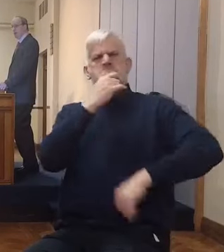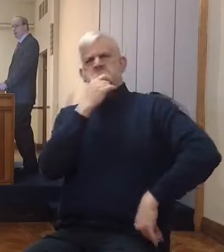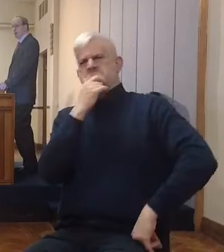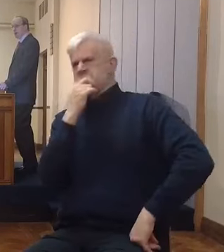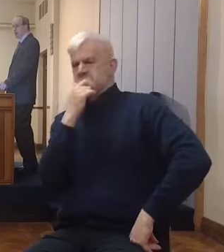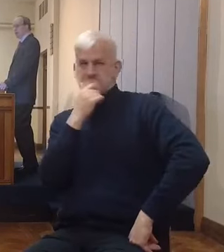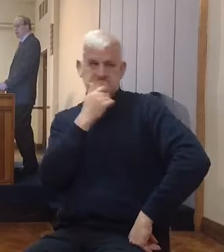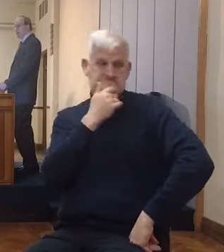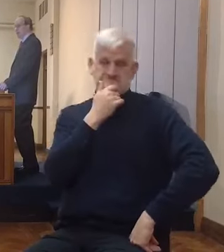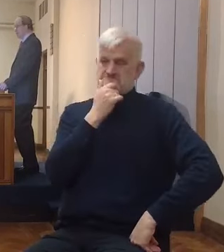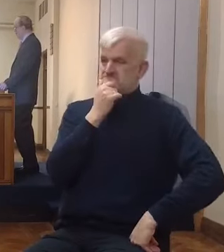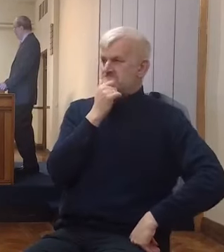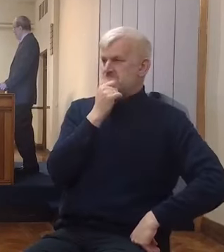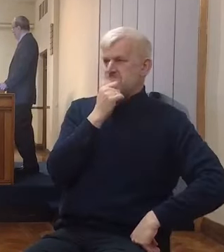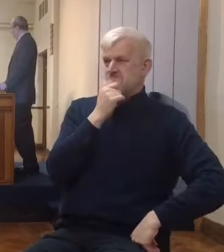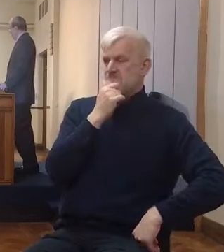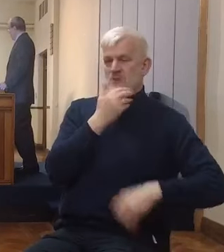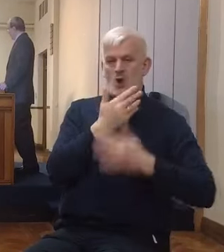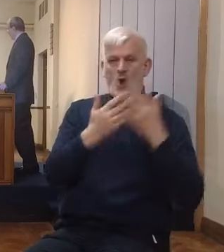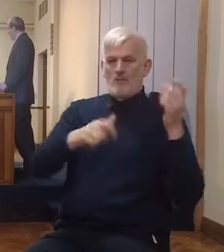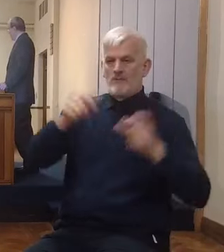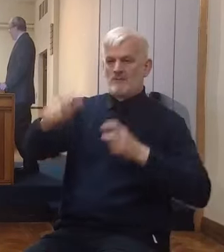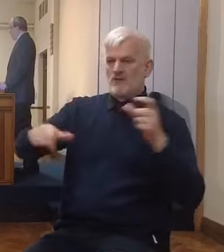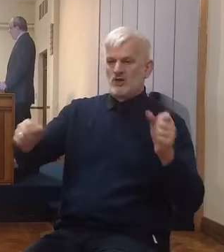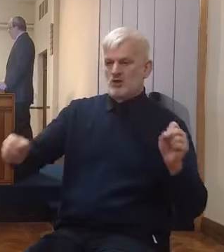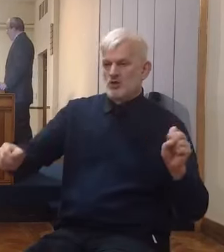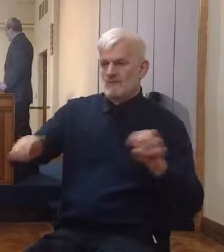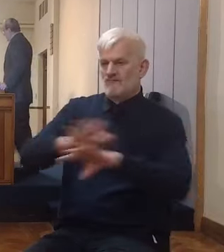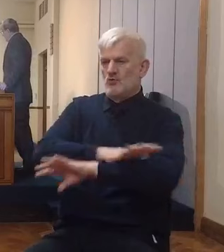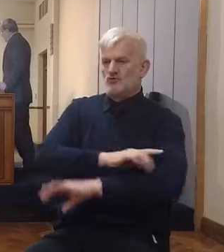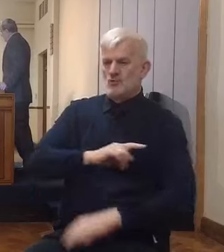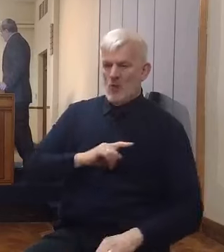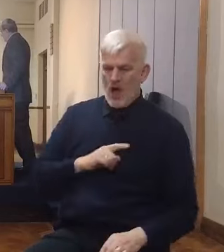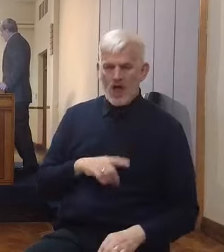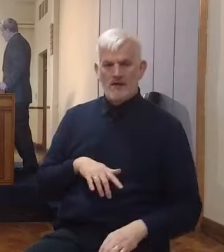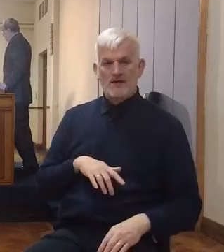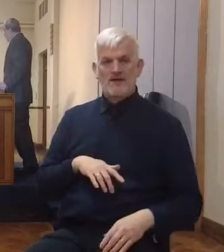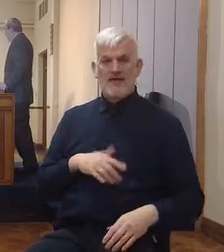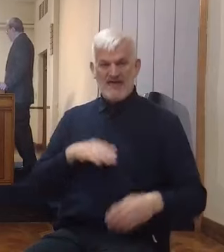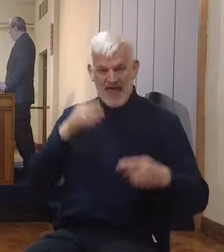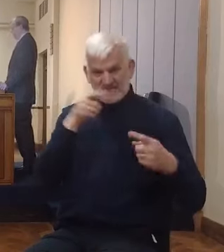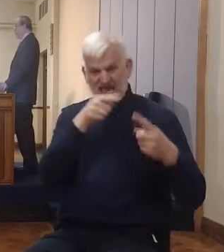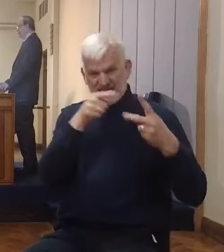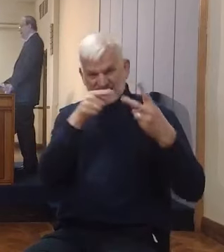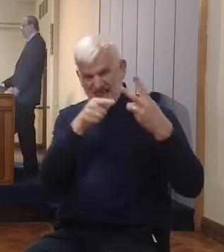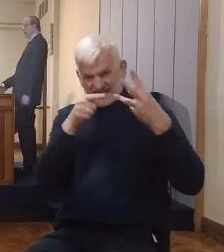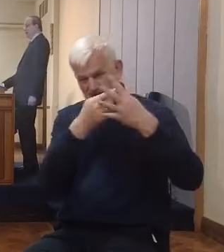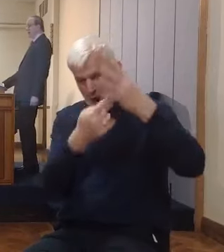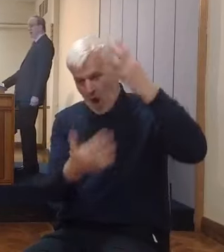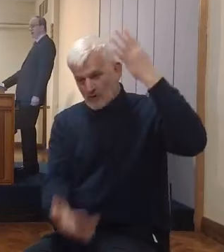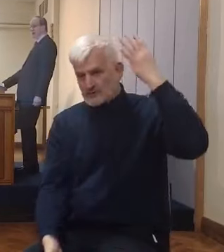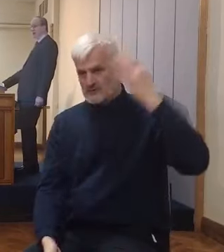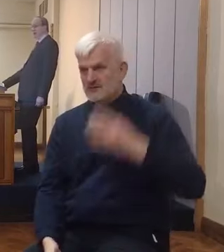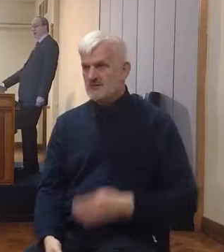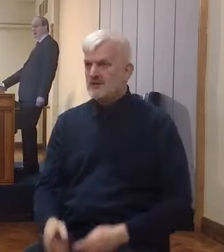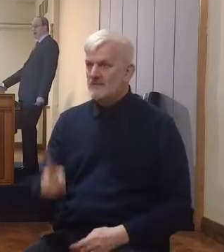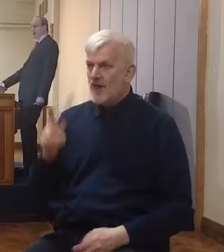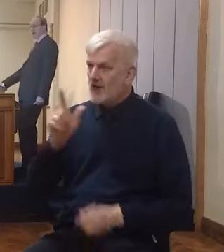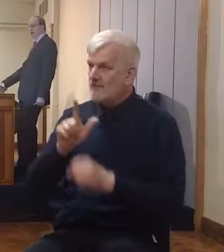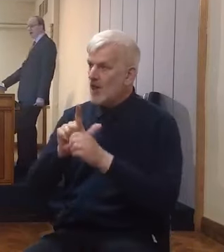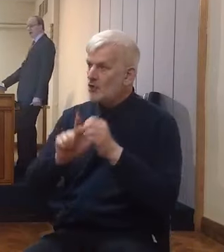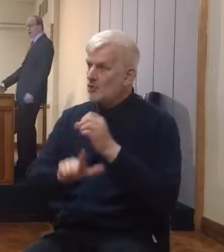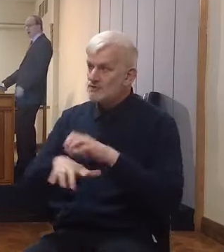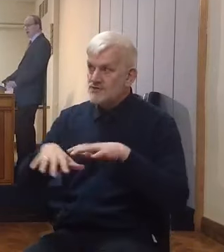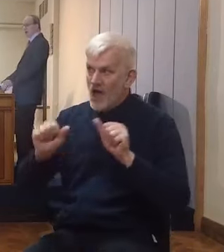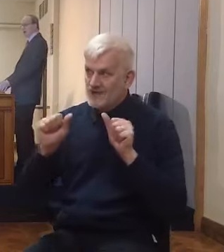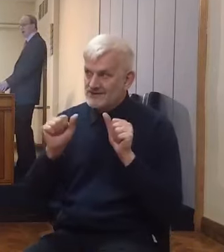people by presenting 100 different things. Luther started that way. The 95 Theses,